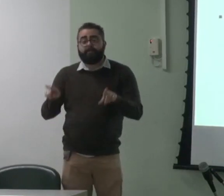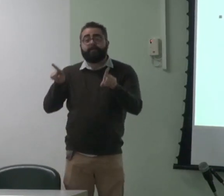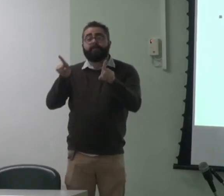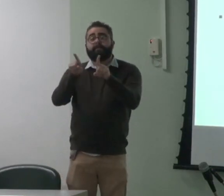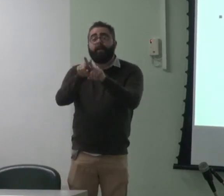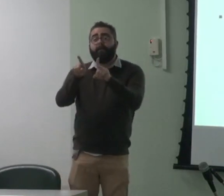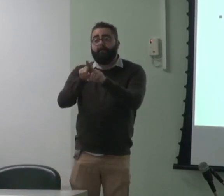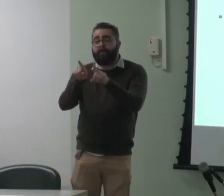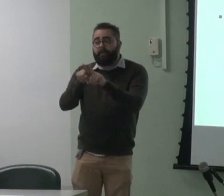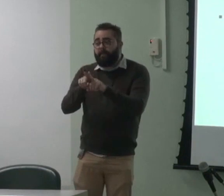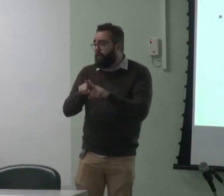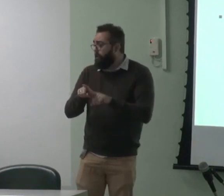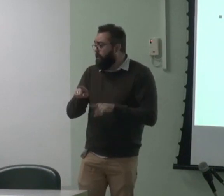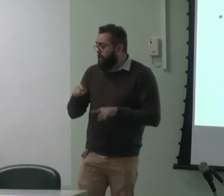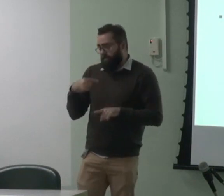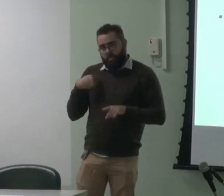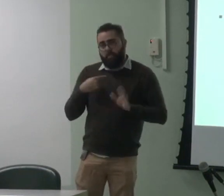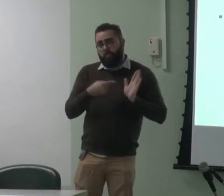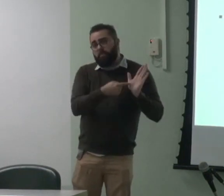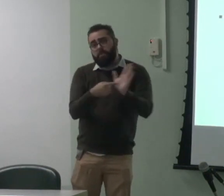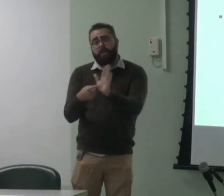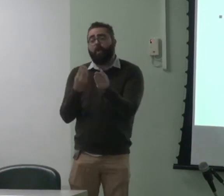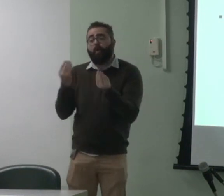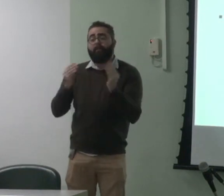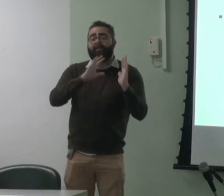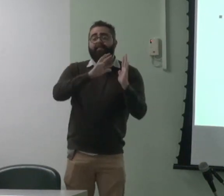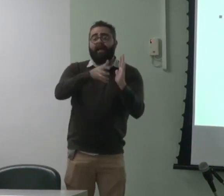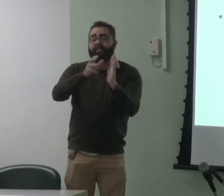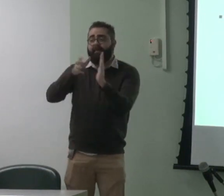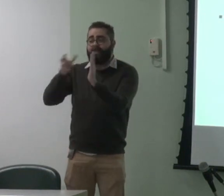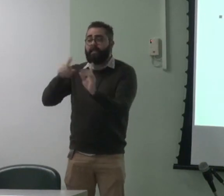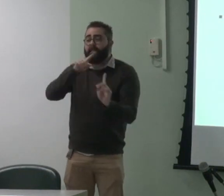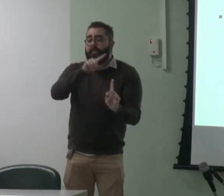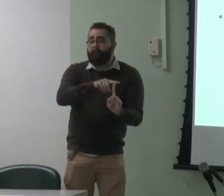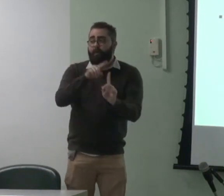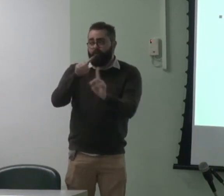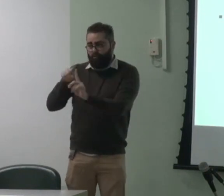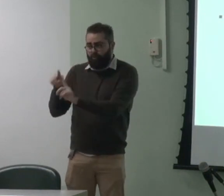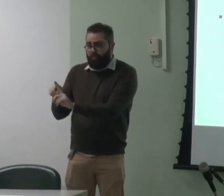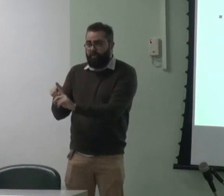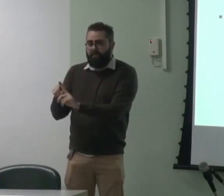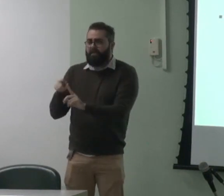explain what is meant by typological databases. I will